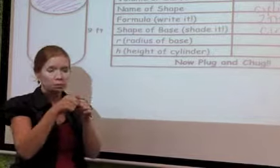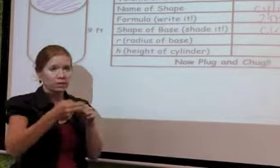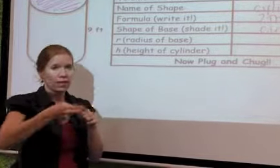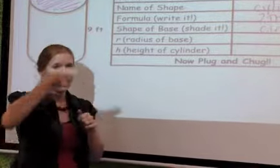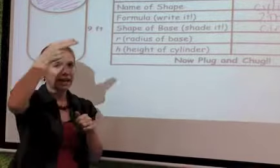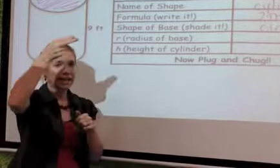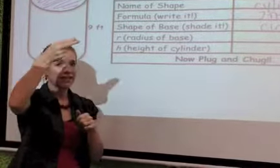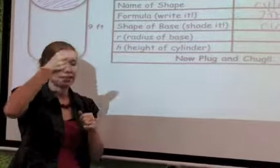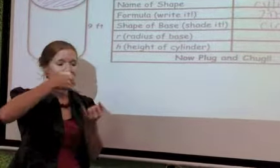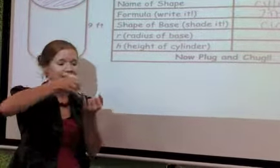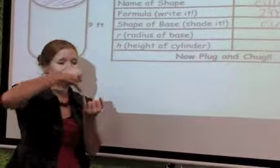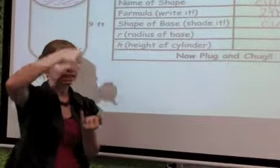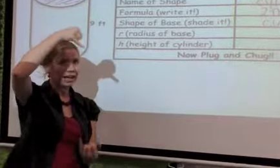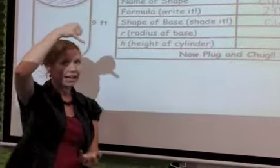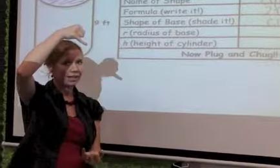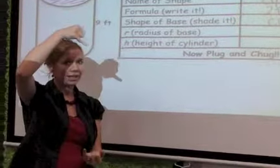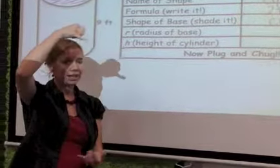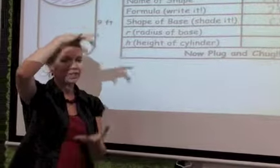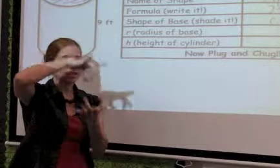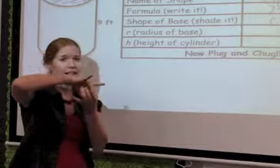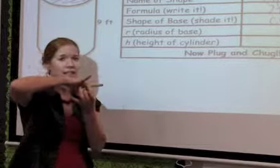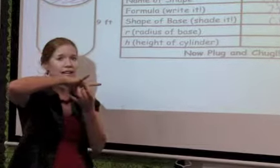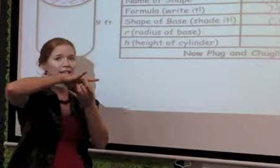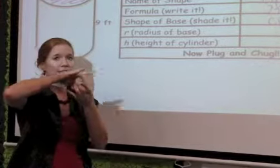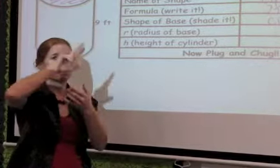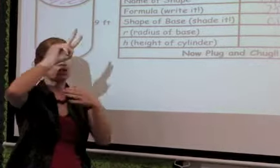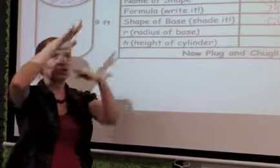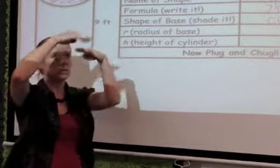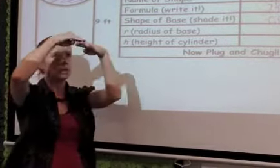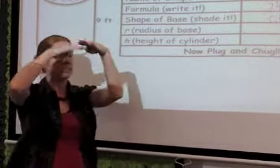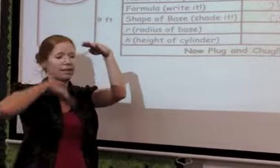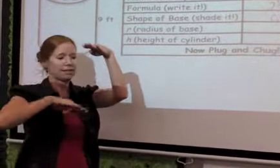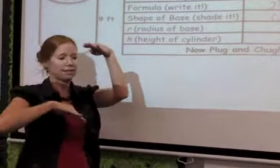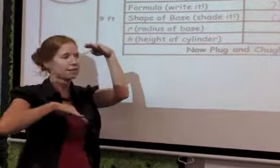the height is the line that connects the two bases.